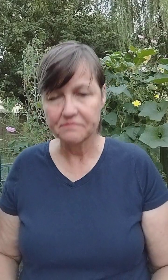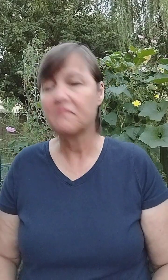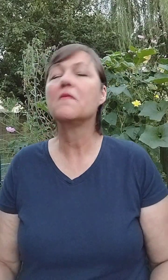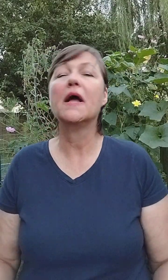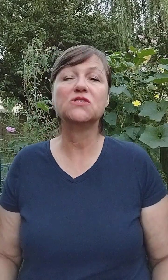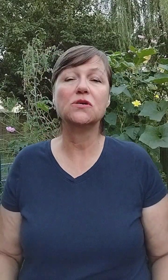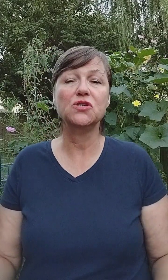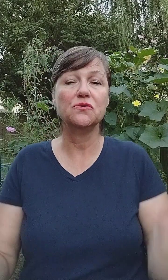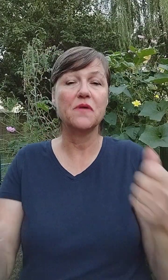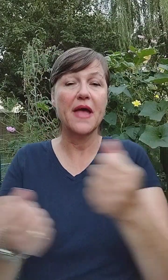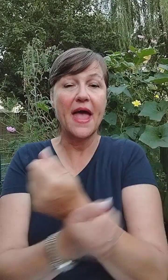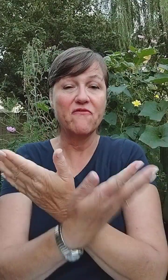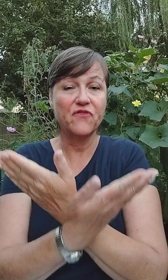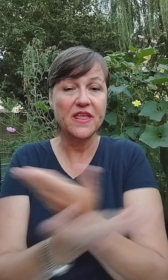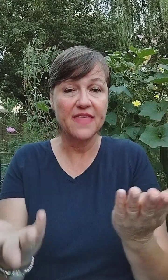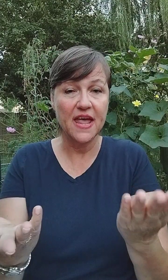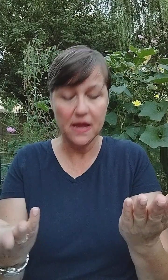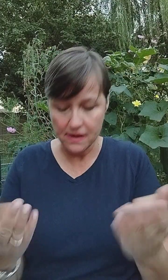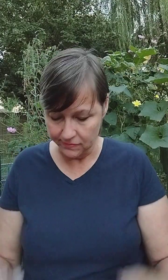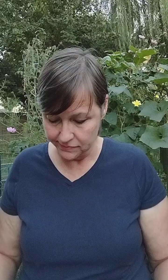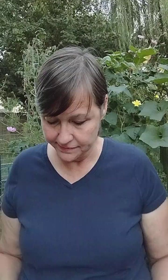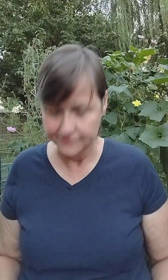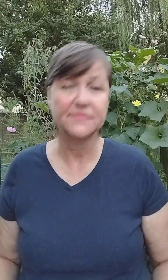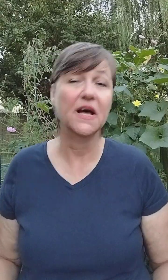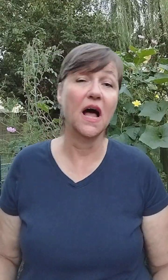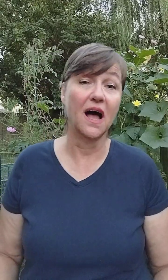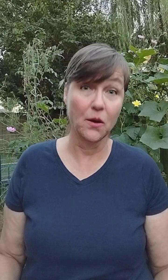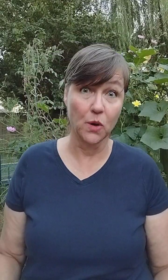I showed you everything. I wish.